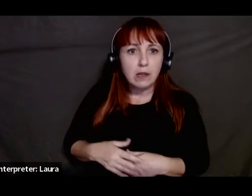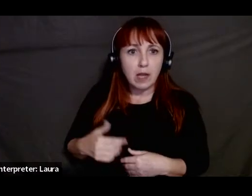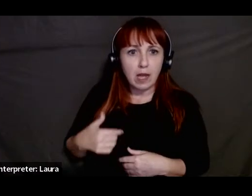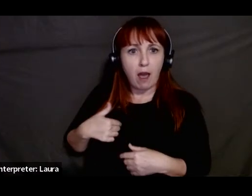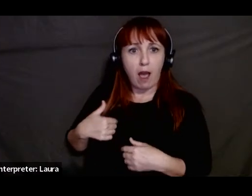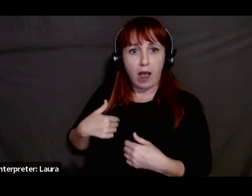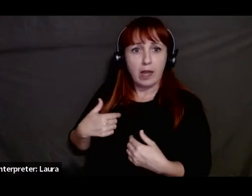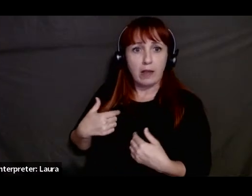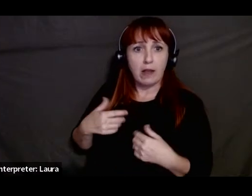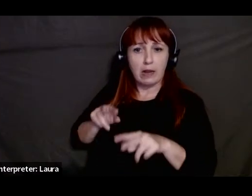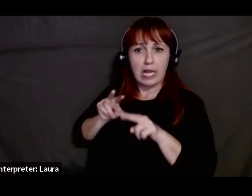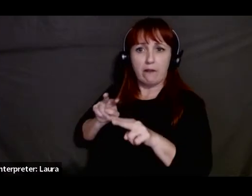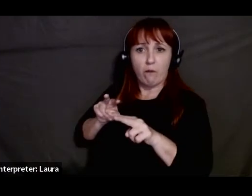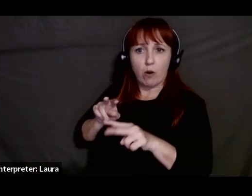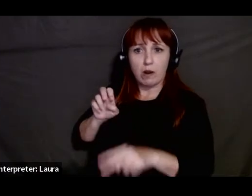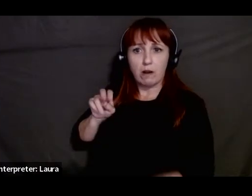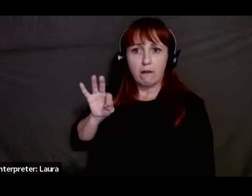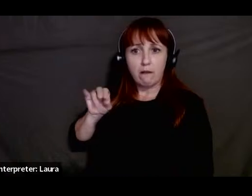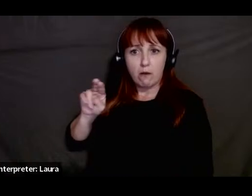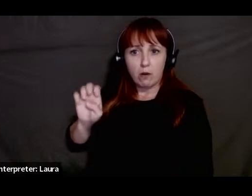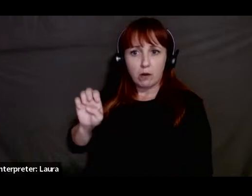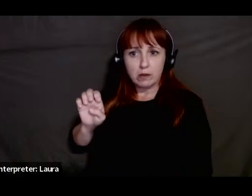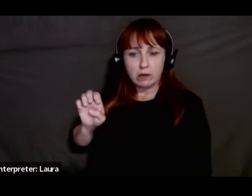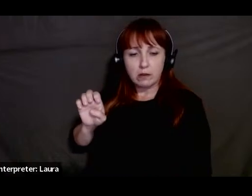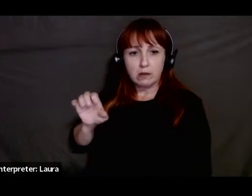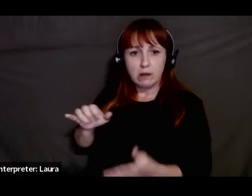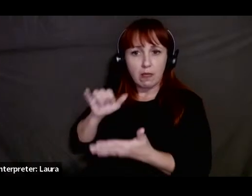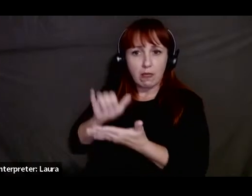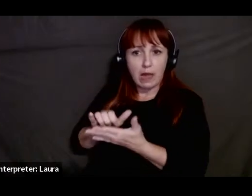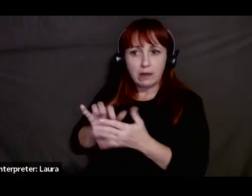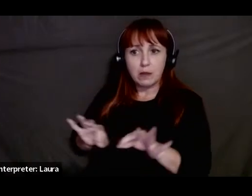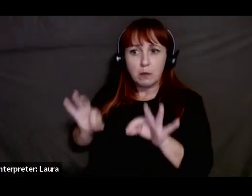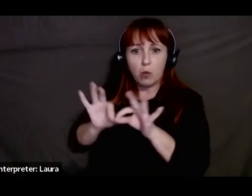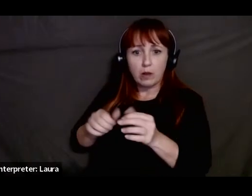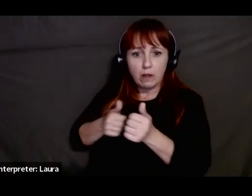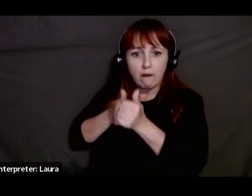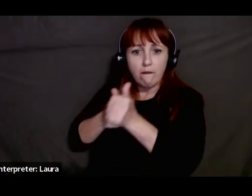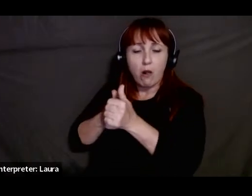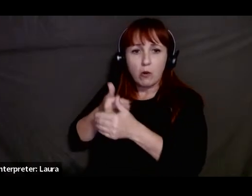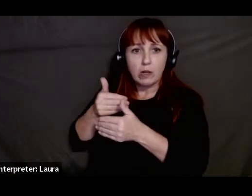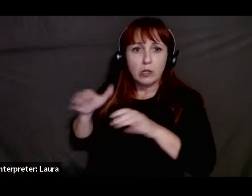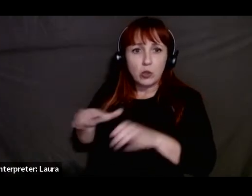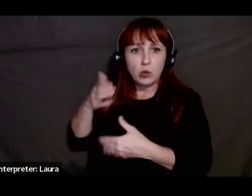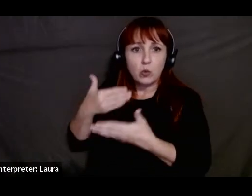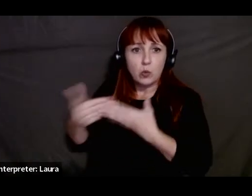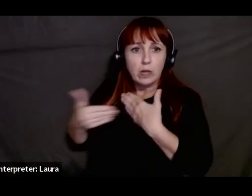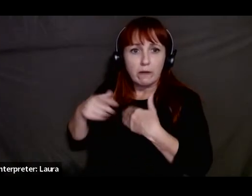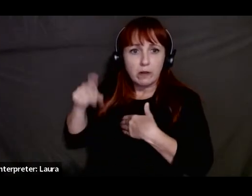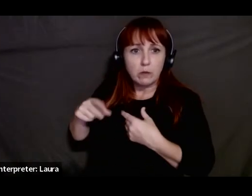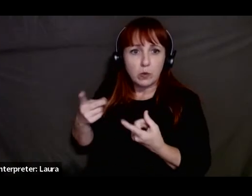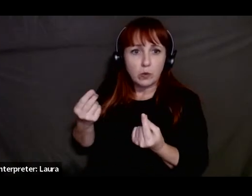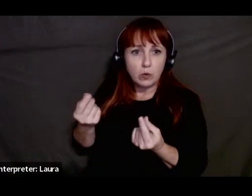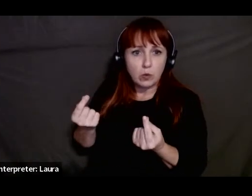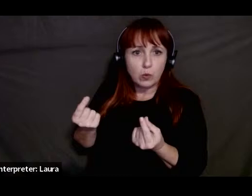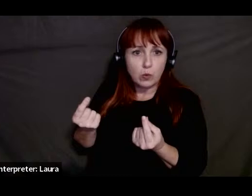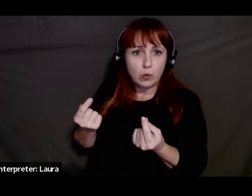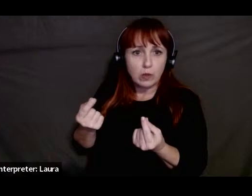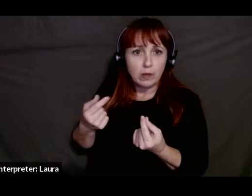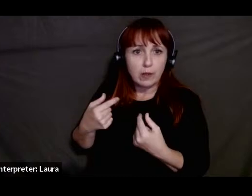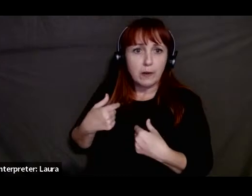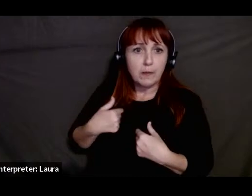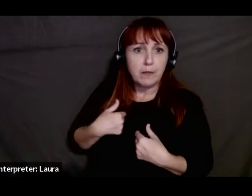as a police officer up there, making sure they do what they're supposed to do. And then, of course, you know, our